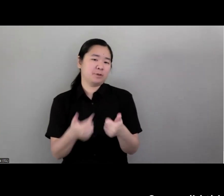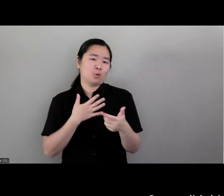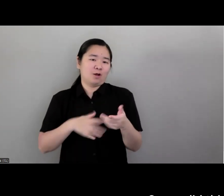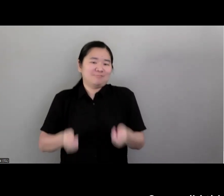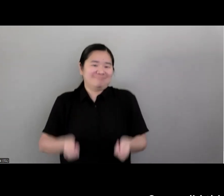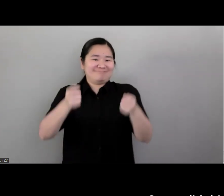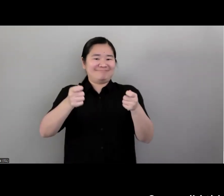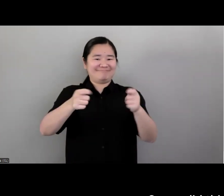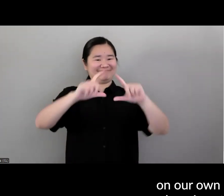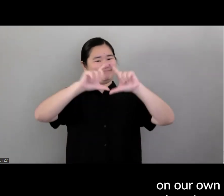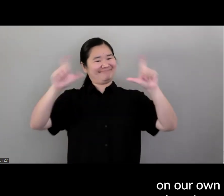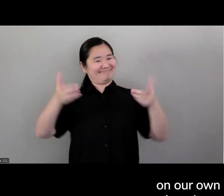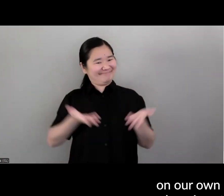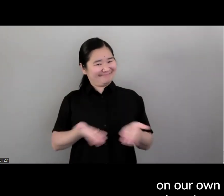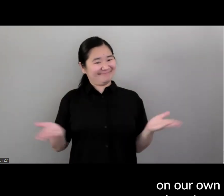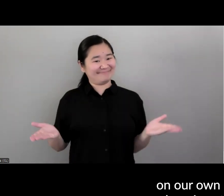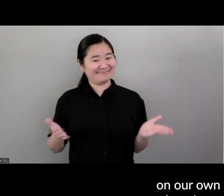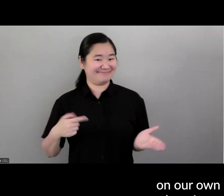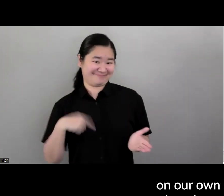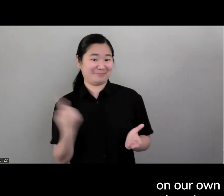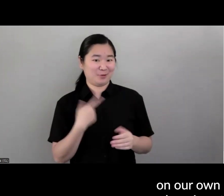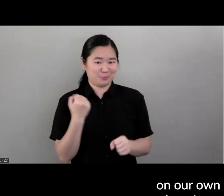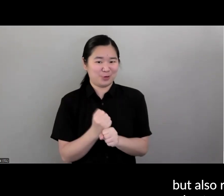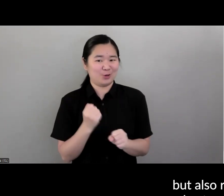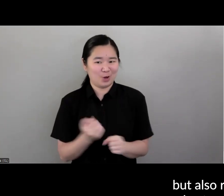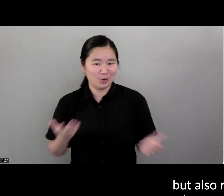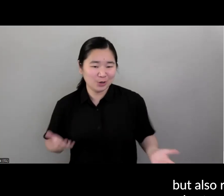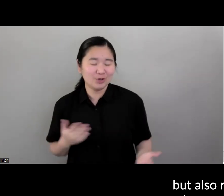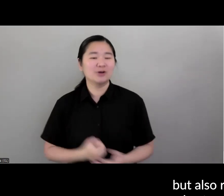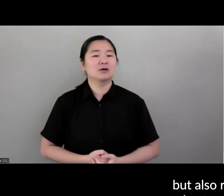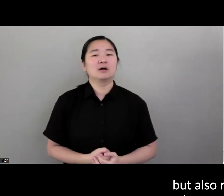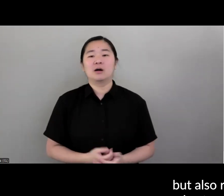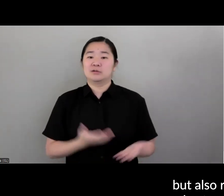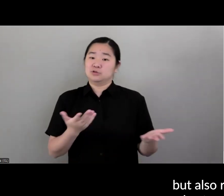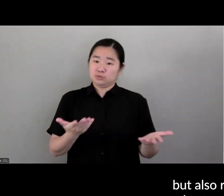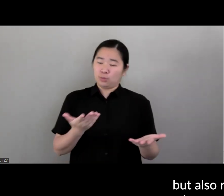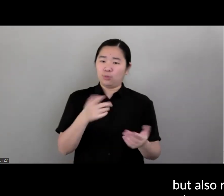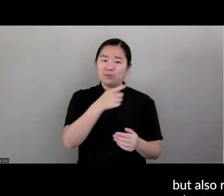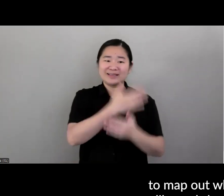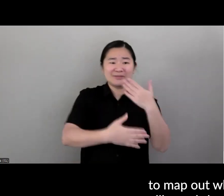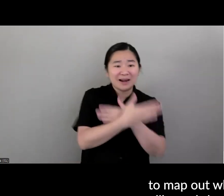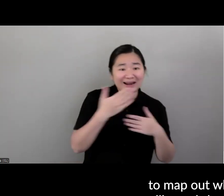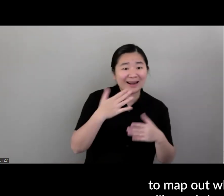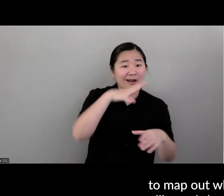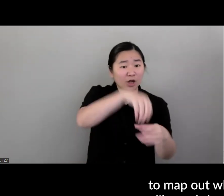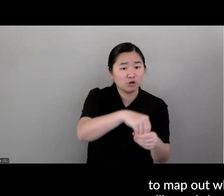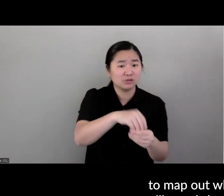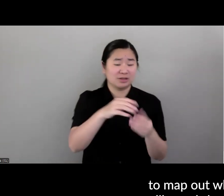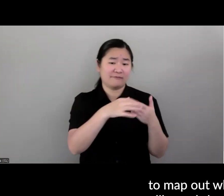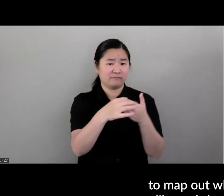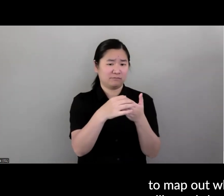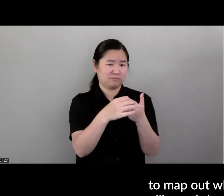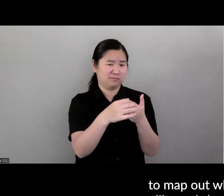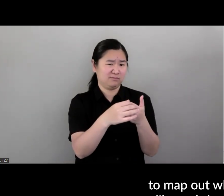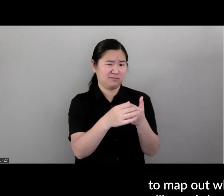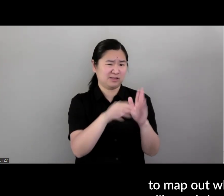So we did this by reflecting on our own institutional learning at SD Direct, but also reviewing several external documents to map out what this